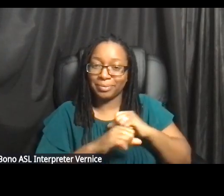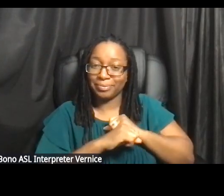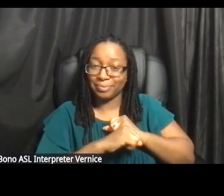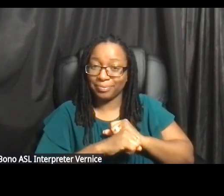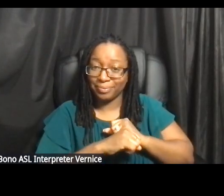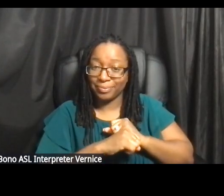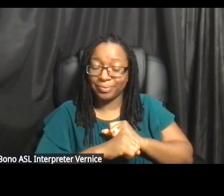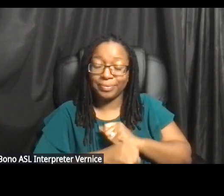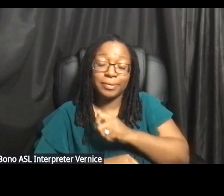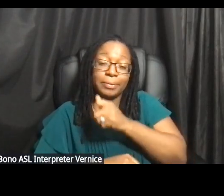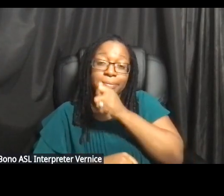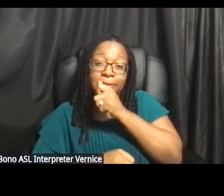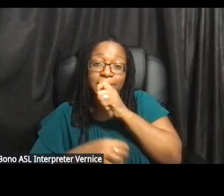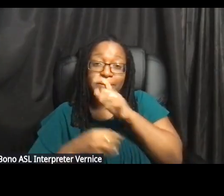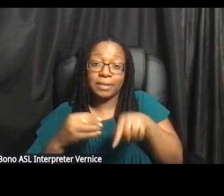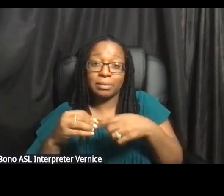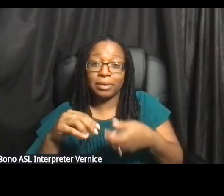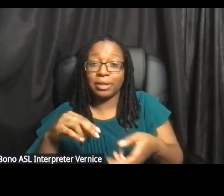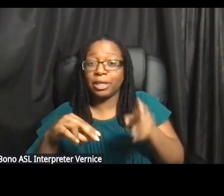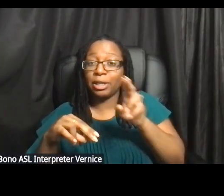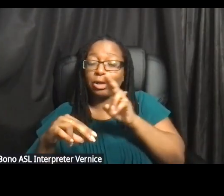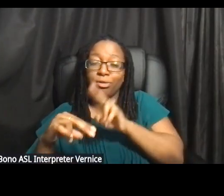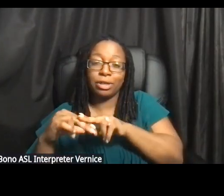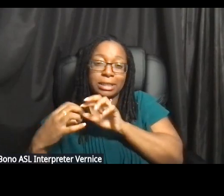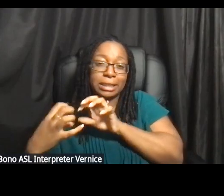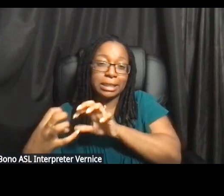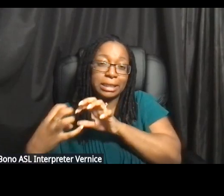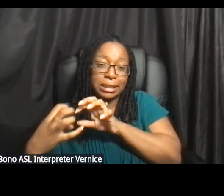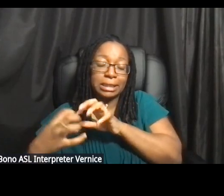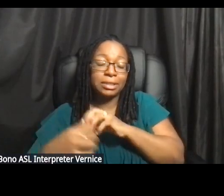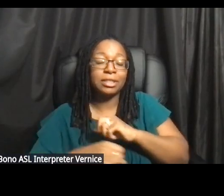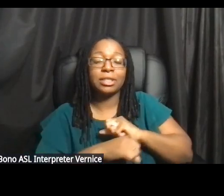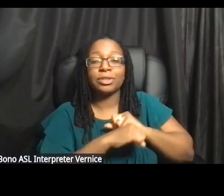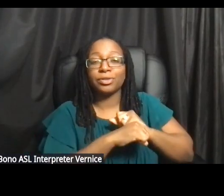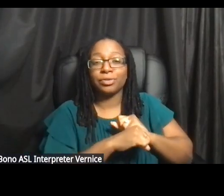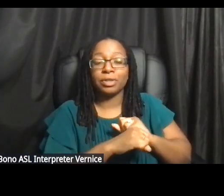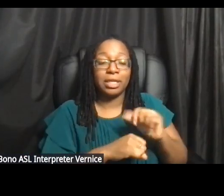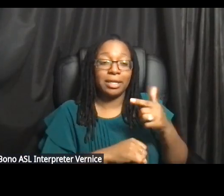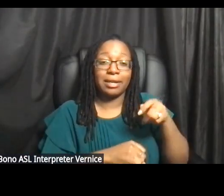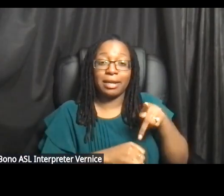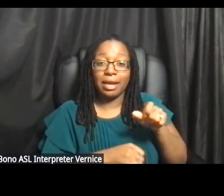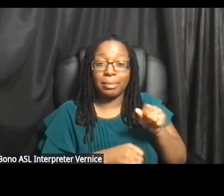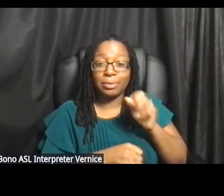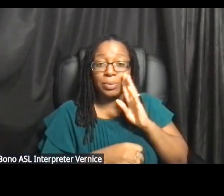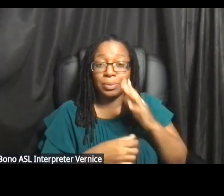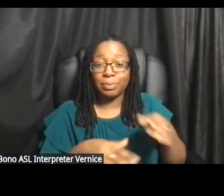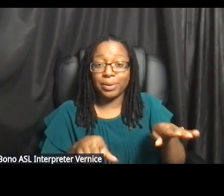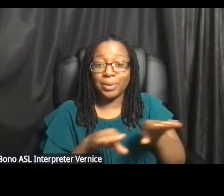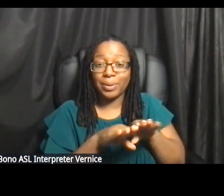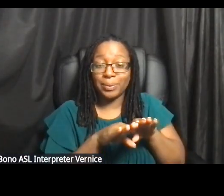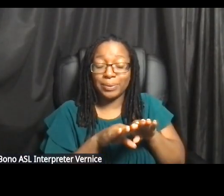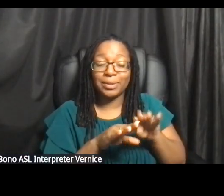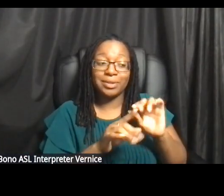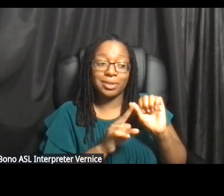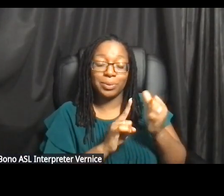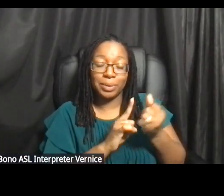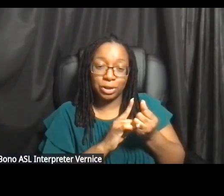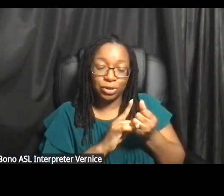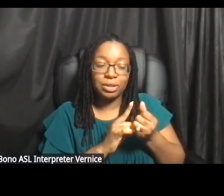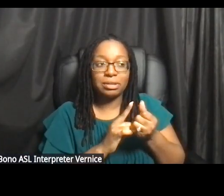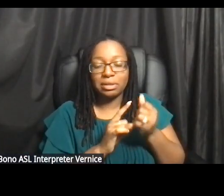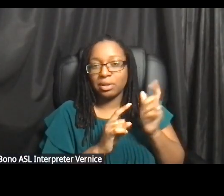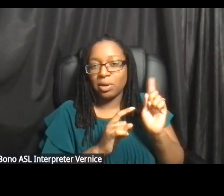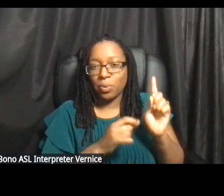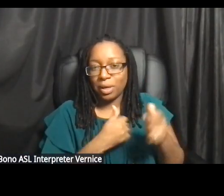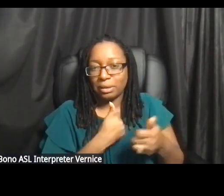about increasing friction, security is where you really want to close the gaps. These are the situations where there are stakes